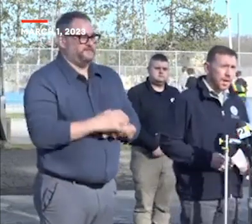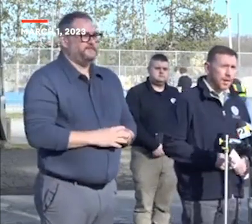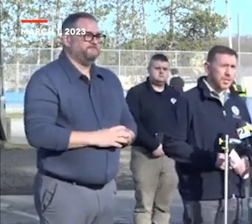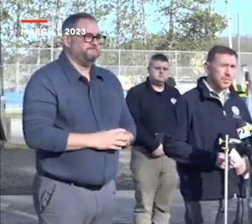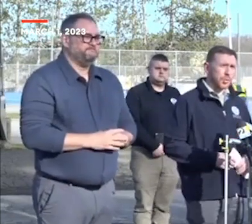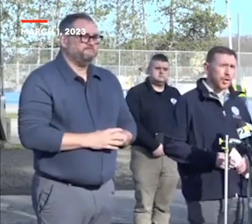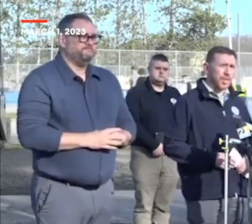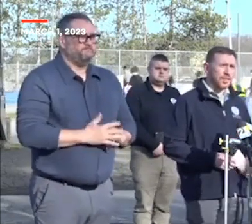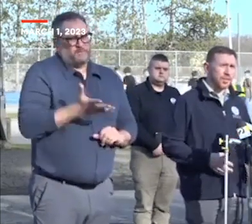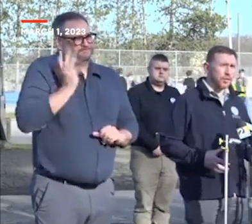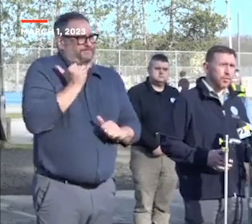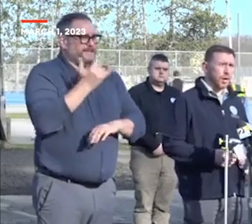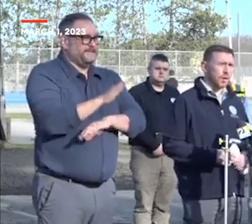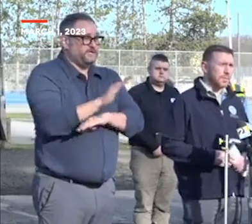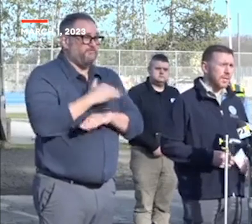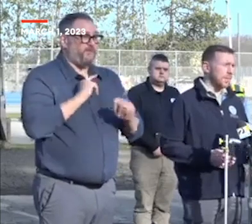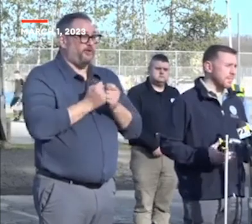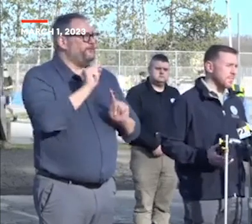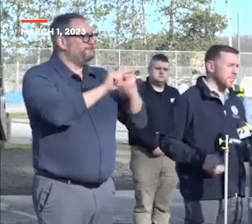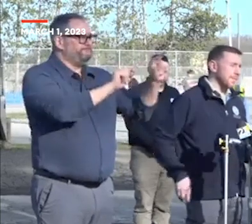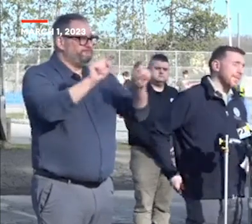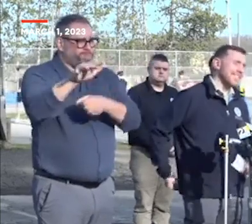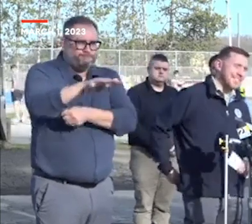afternoon, our teams were in the field